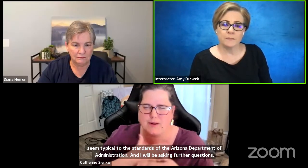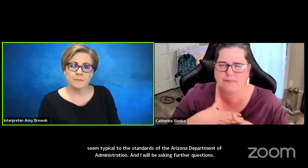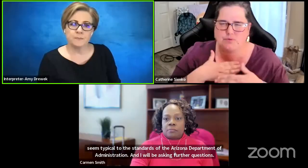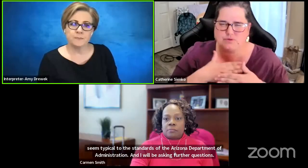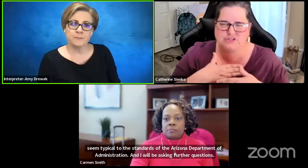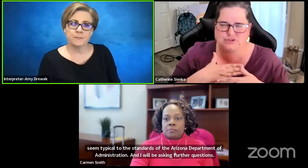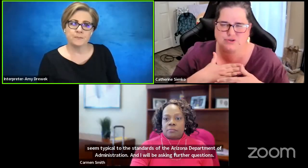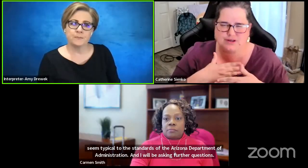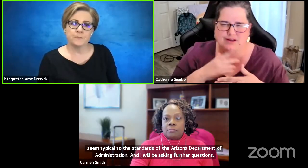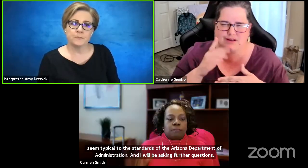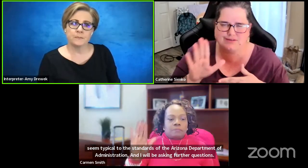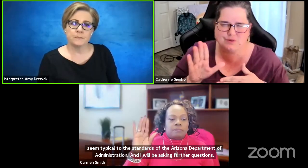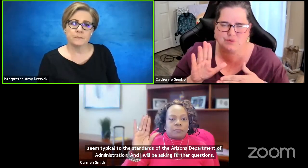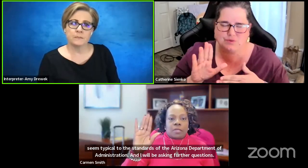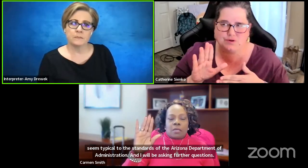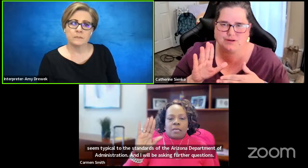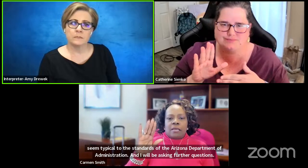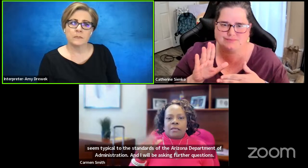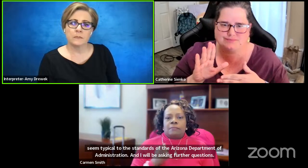Thank you, Carmen.